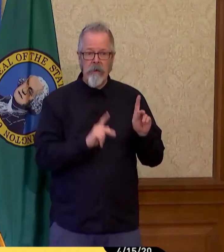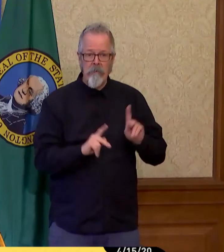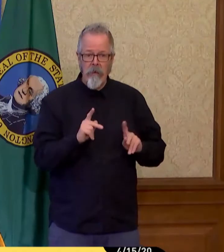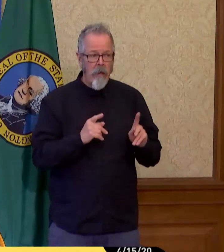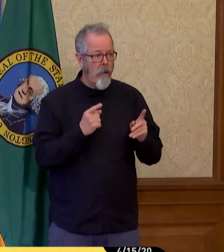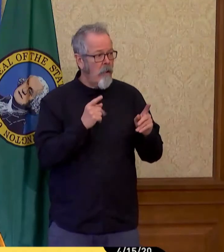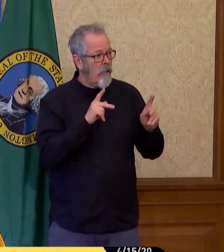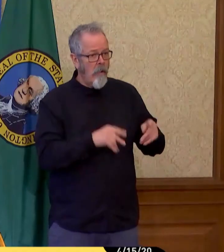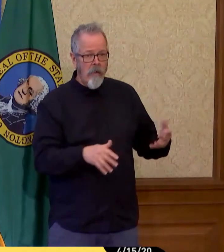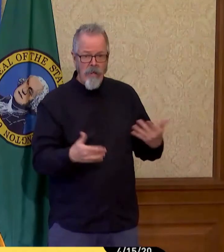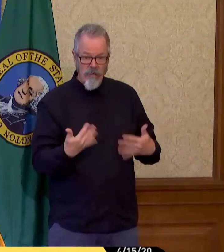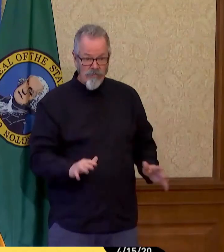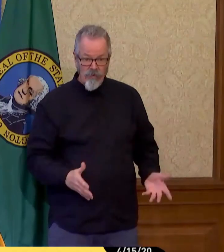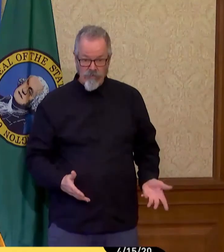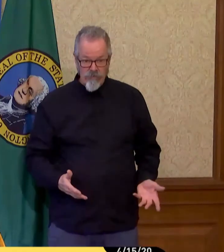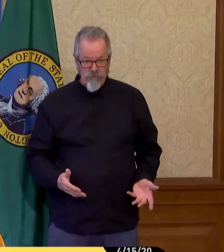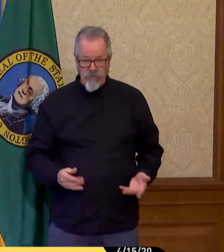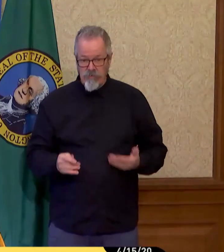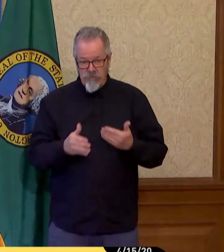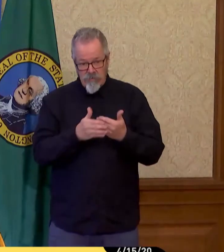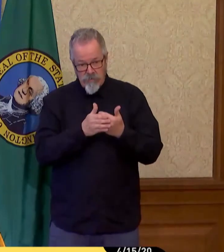is going to make sure we have, a